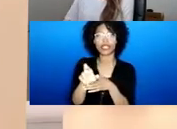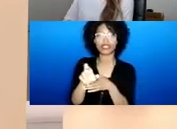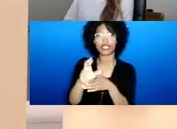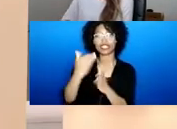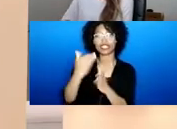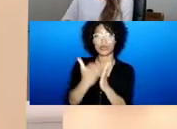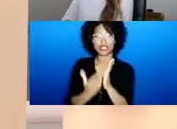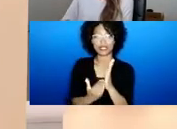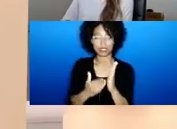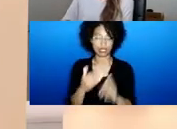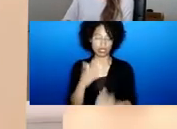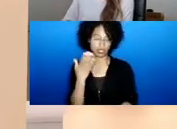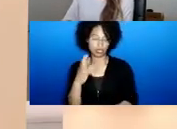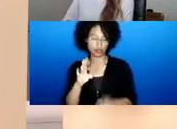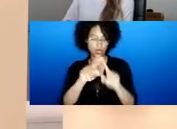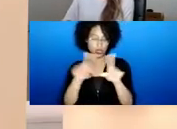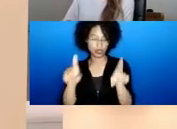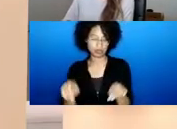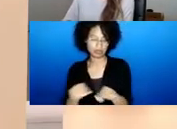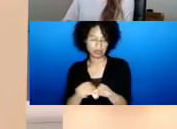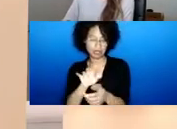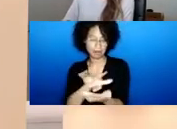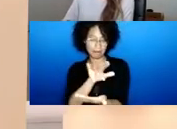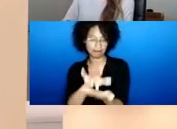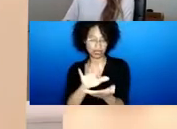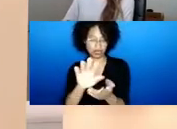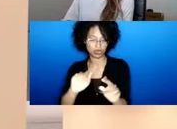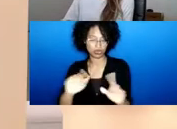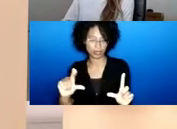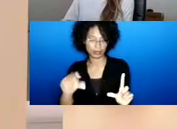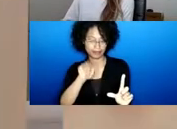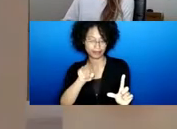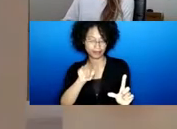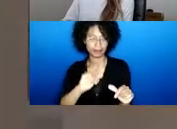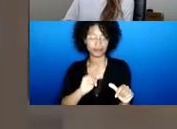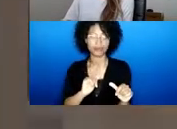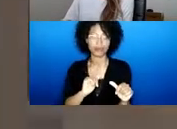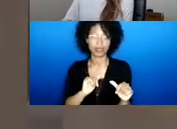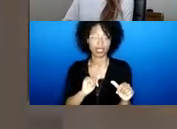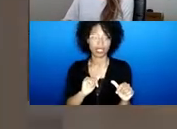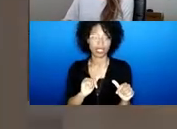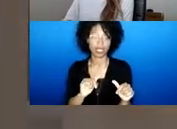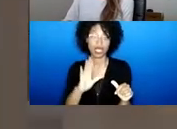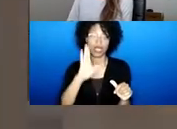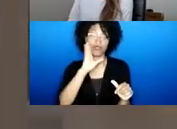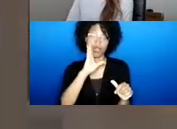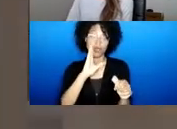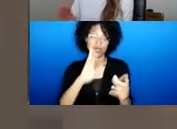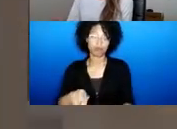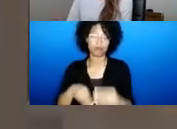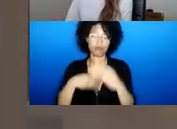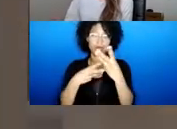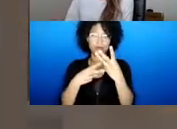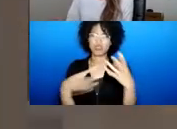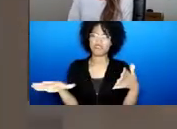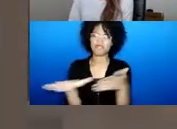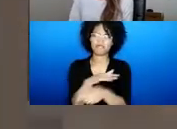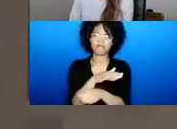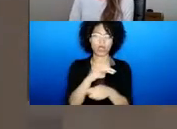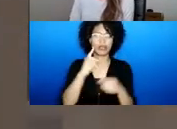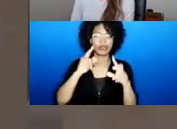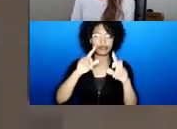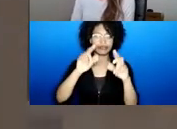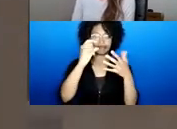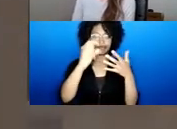the middle of the screen. On the day of the event, this window is going to be populated with several